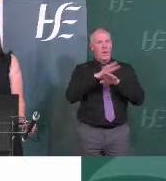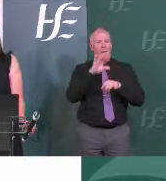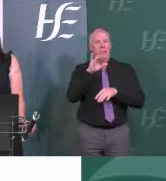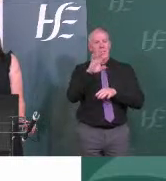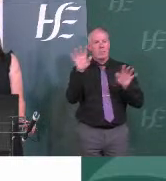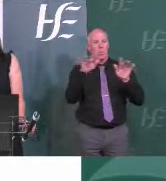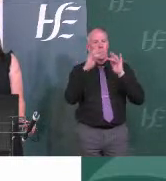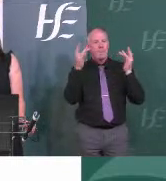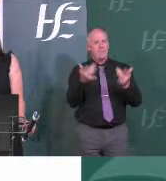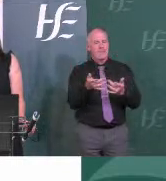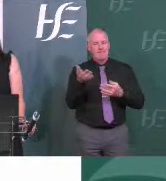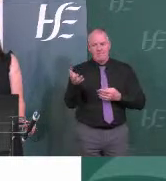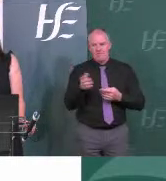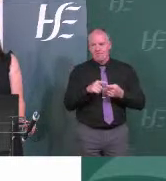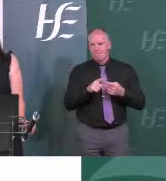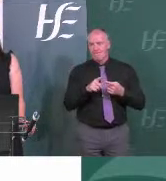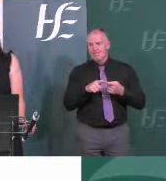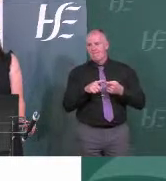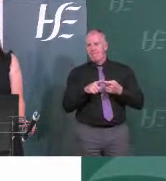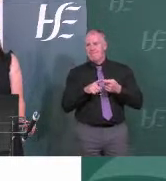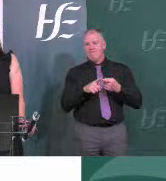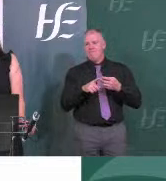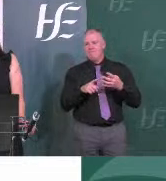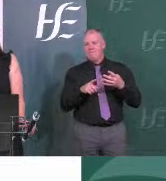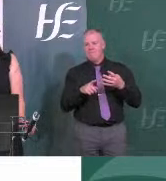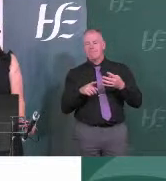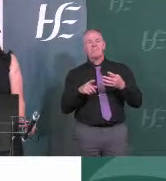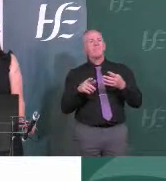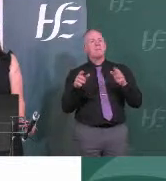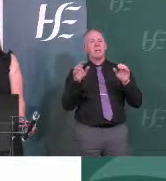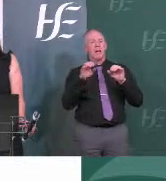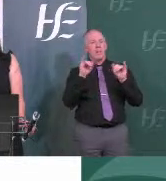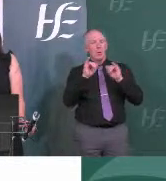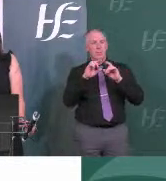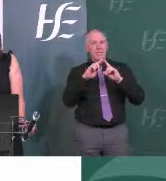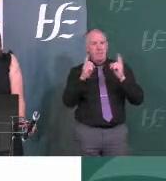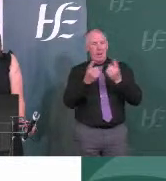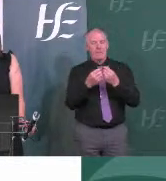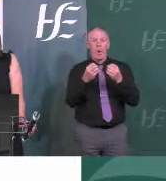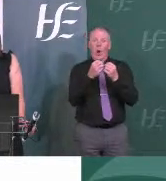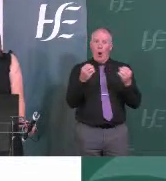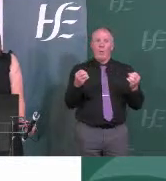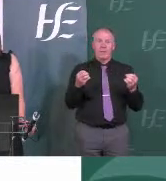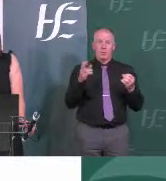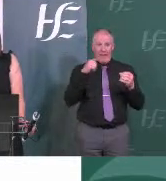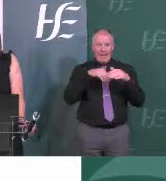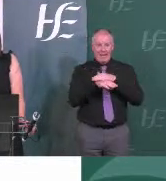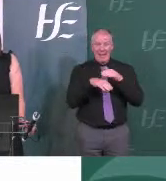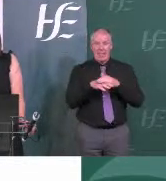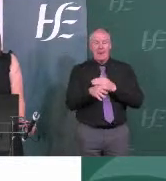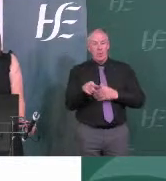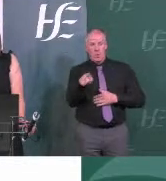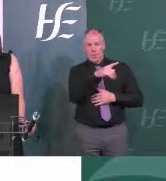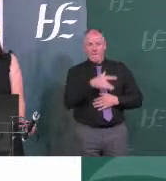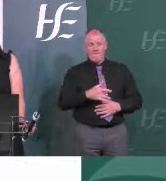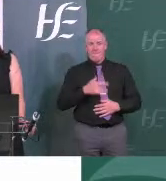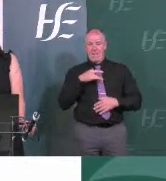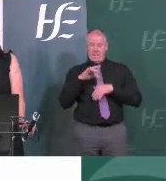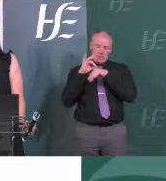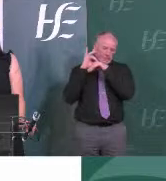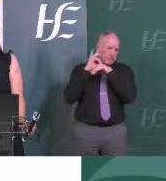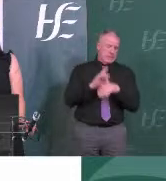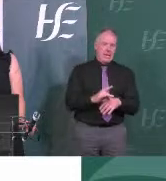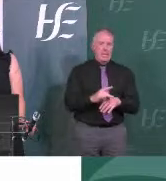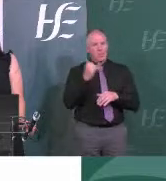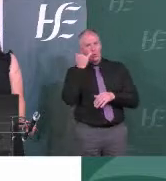HSE website for all of that. And again, our emergency departments are open for business. But if you think you are very sick,